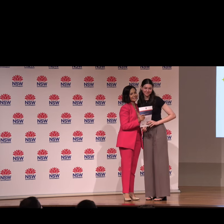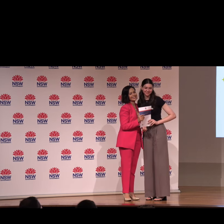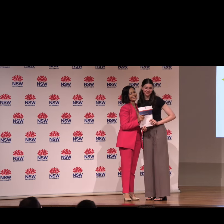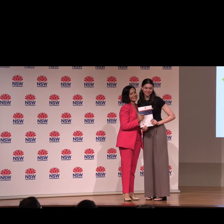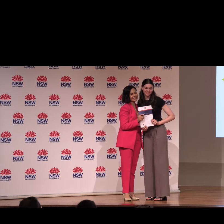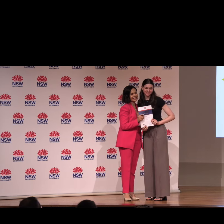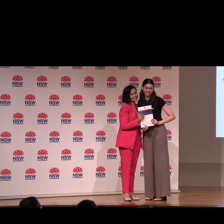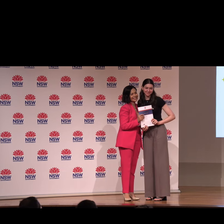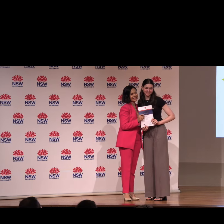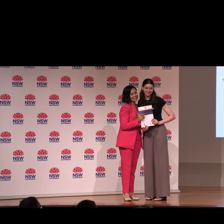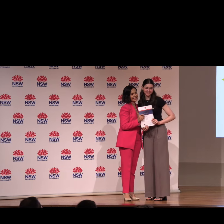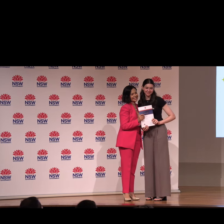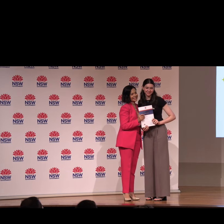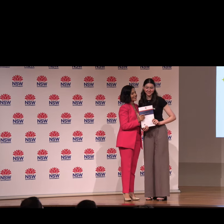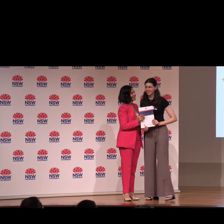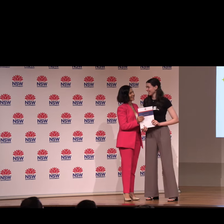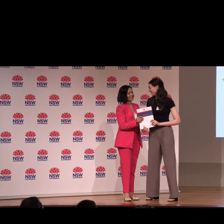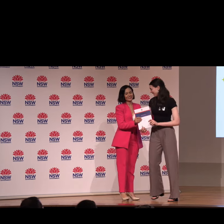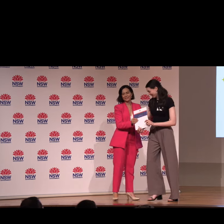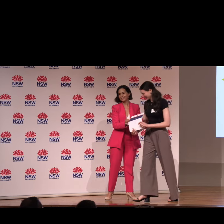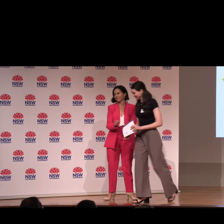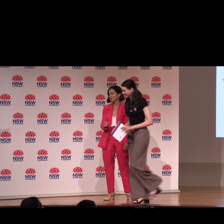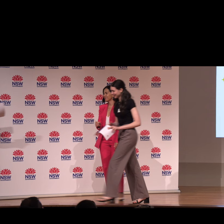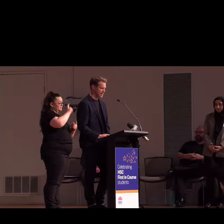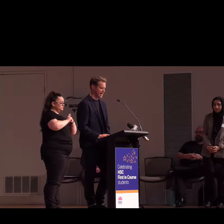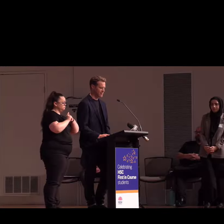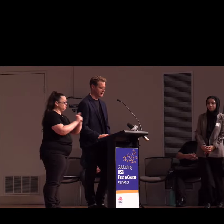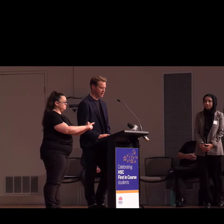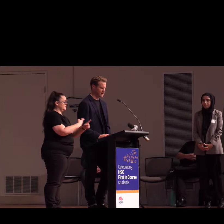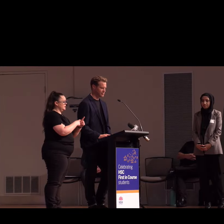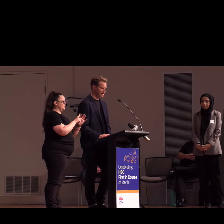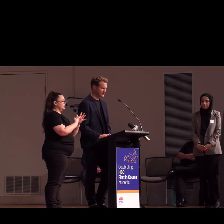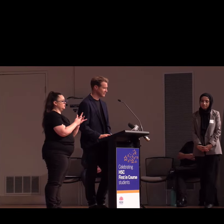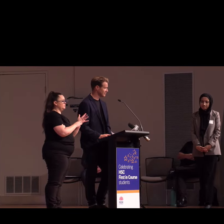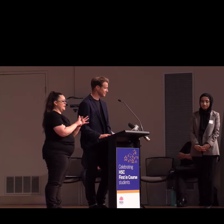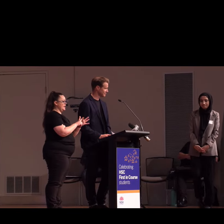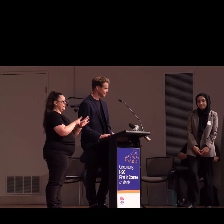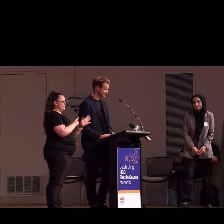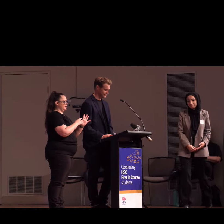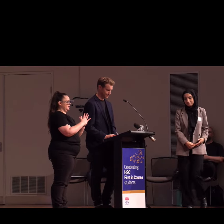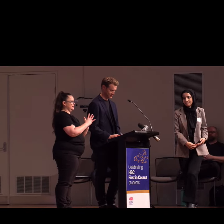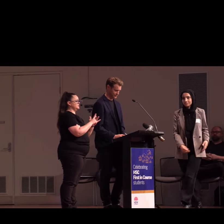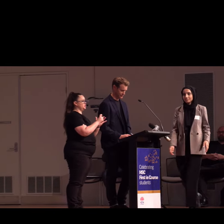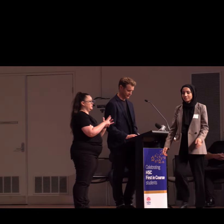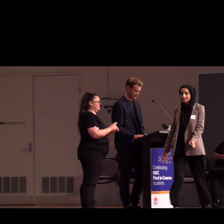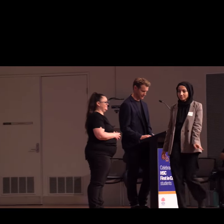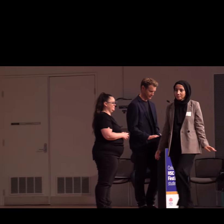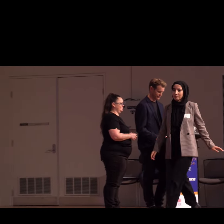In Turkish Continuous, Karime Yazije, Amity College, Prestons.